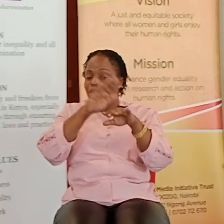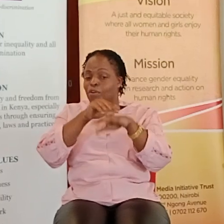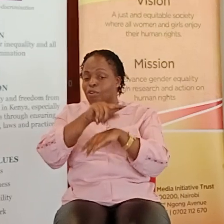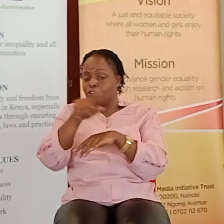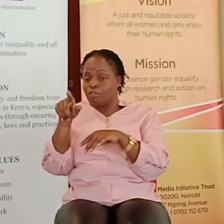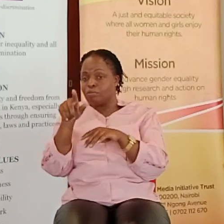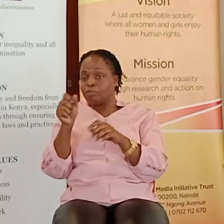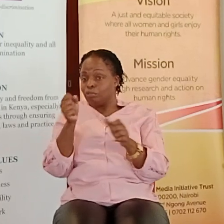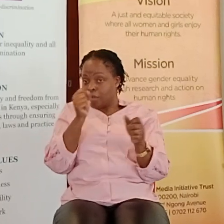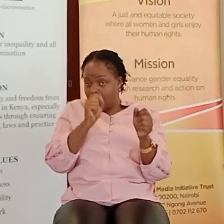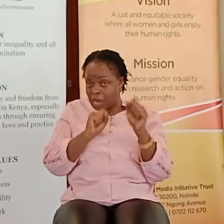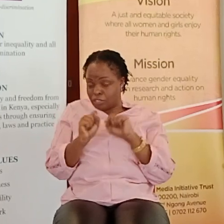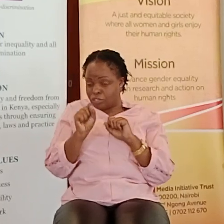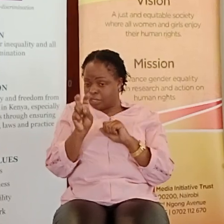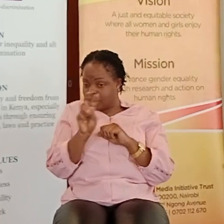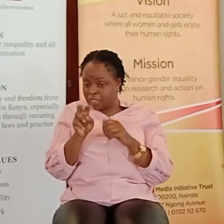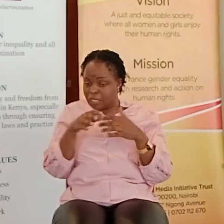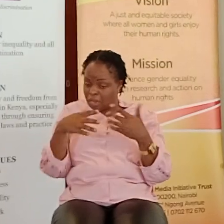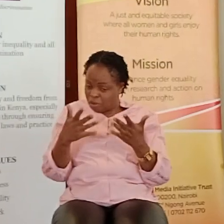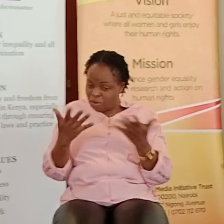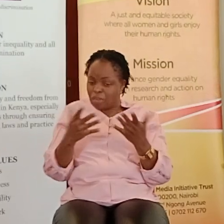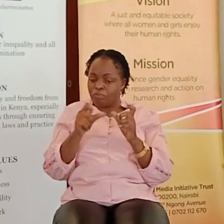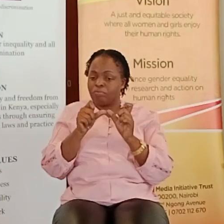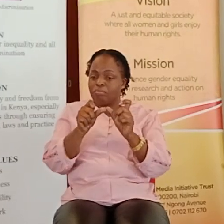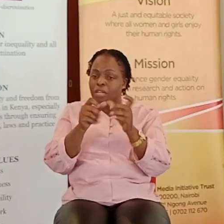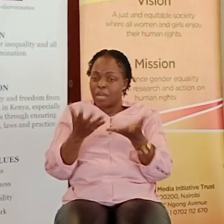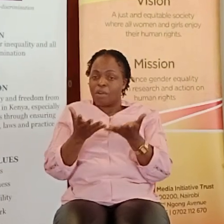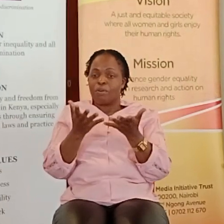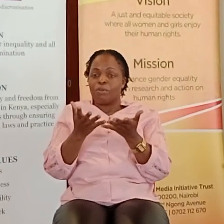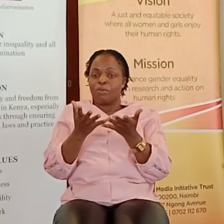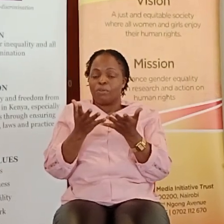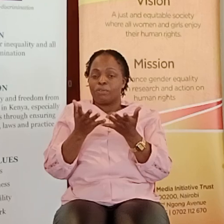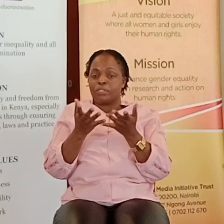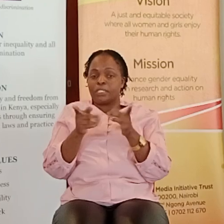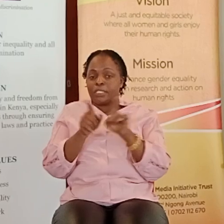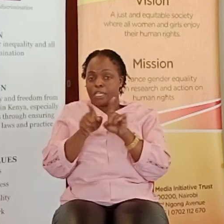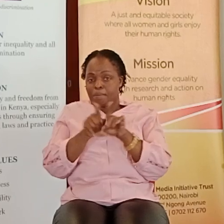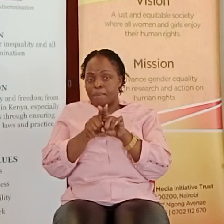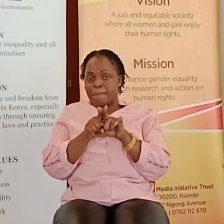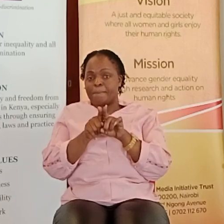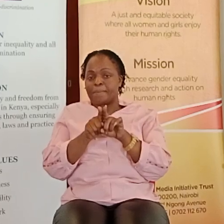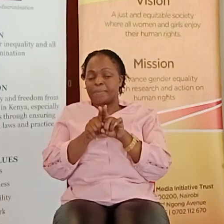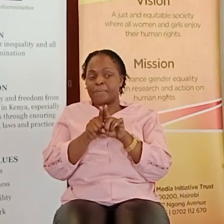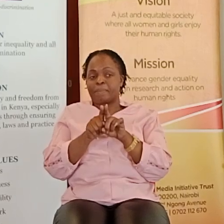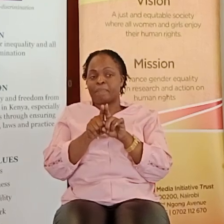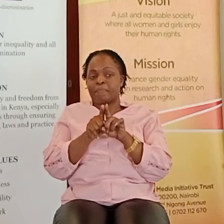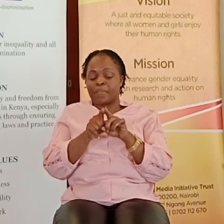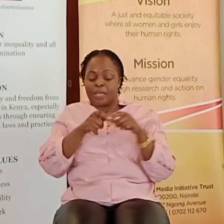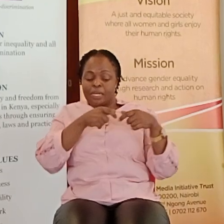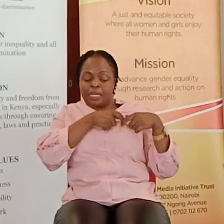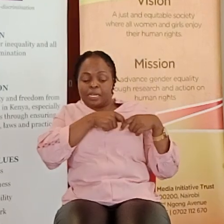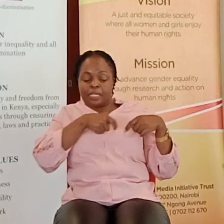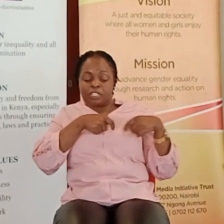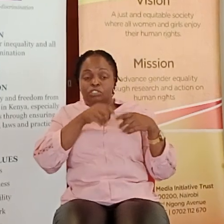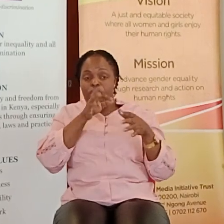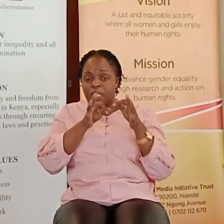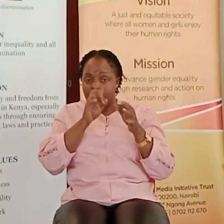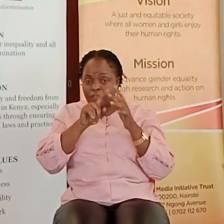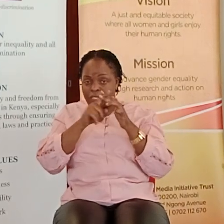how you can facilitate those groups. The delegations, even if you start with 5 this year